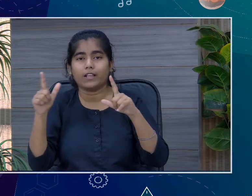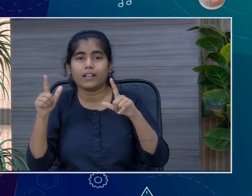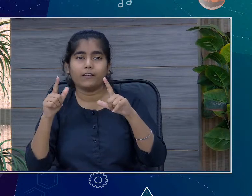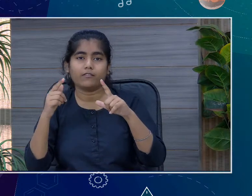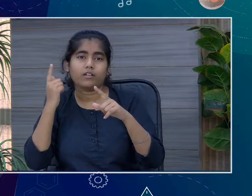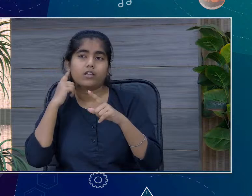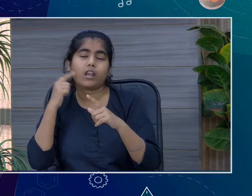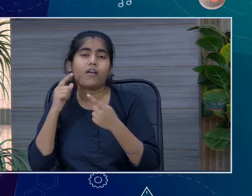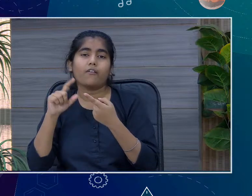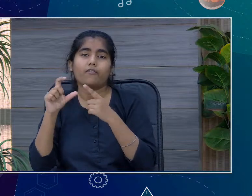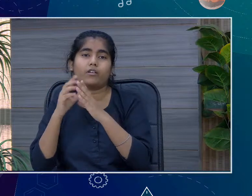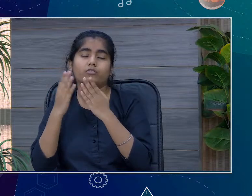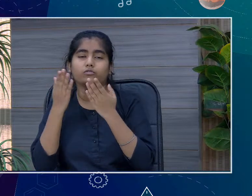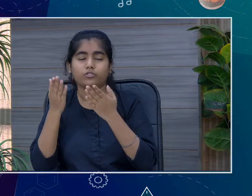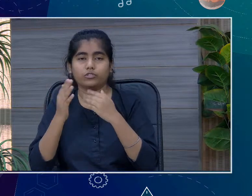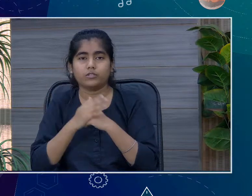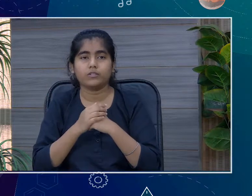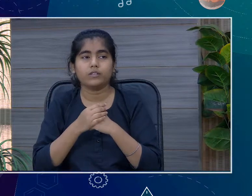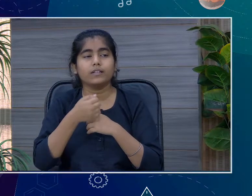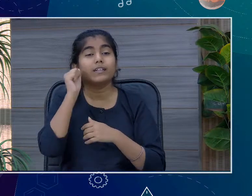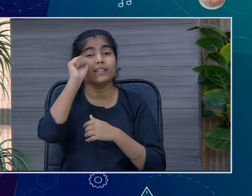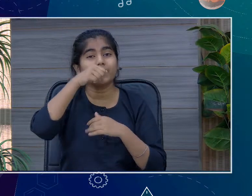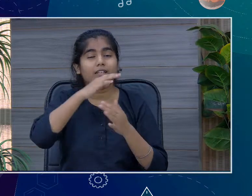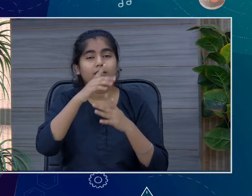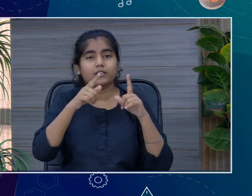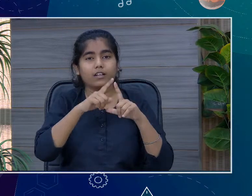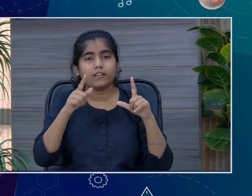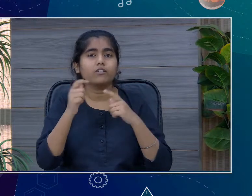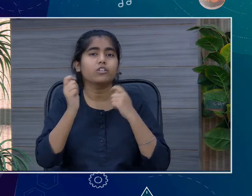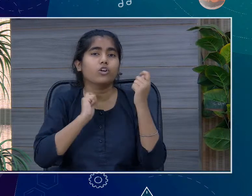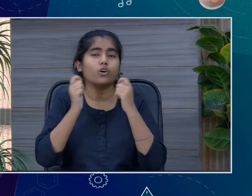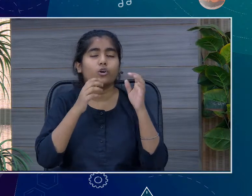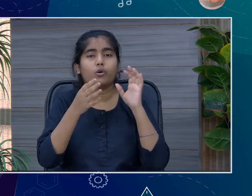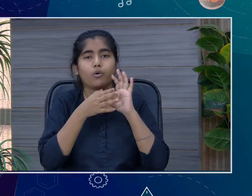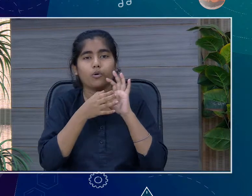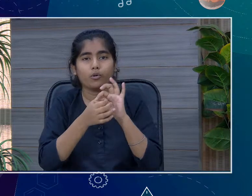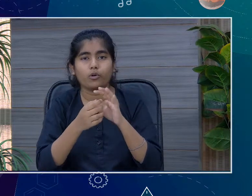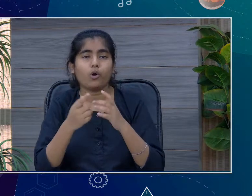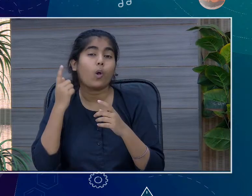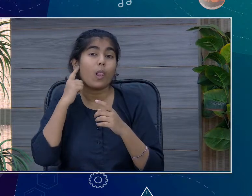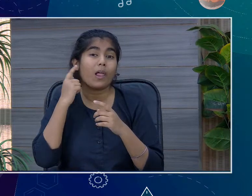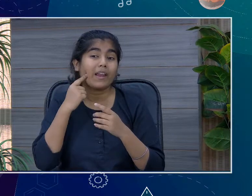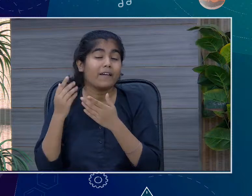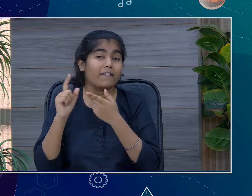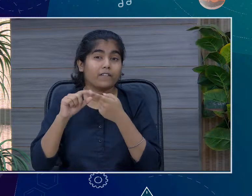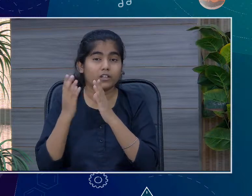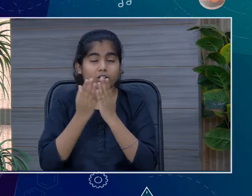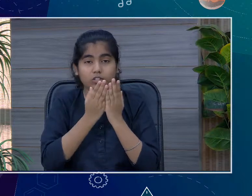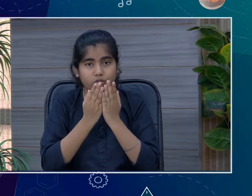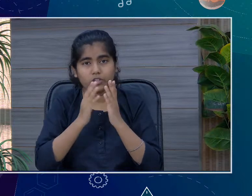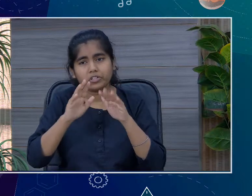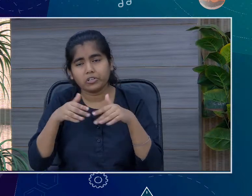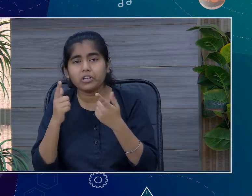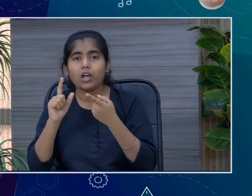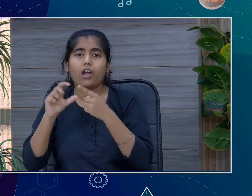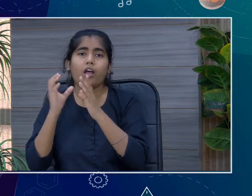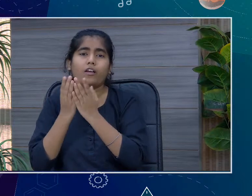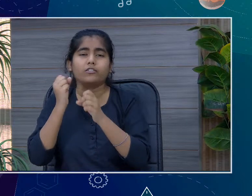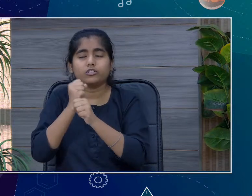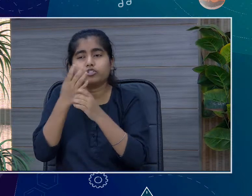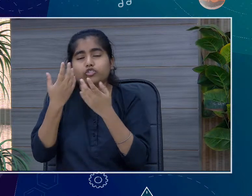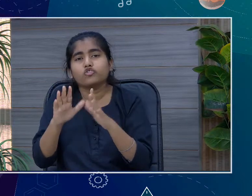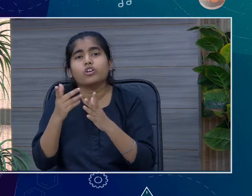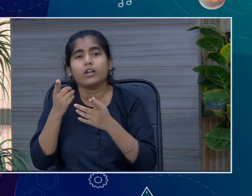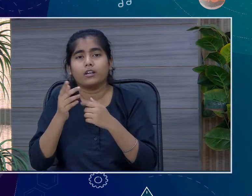quickly? Yeah, sign language, the role of sign language is in deaf education and in education in general is